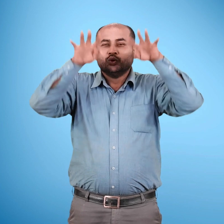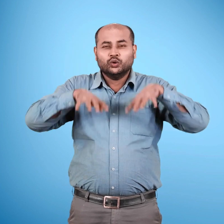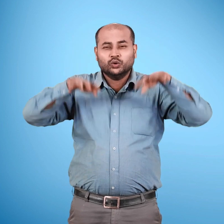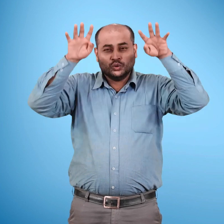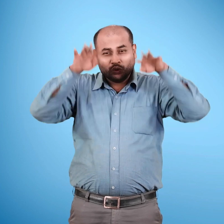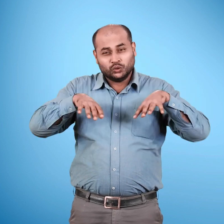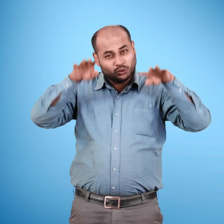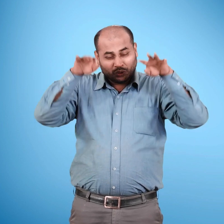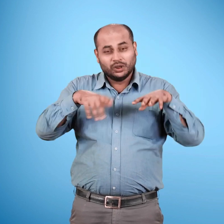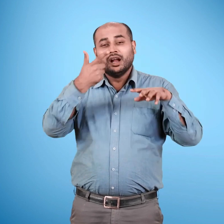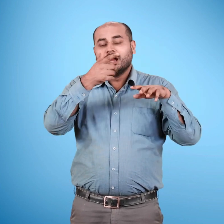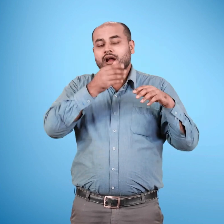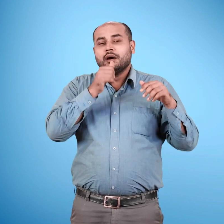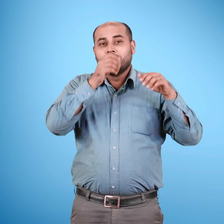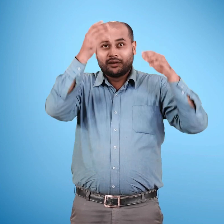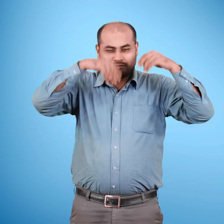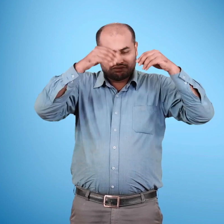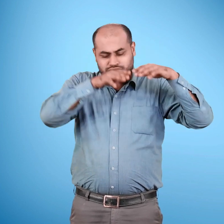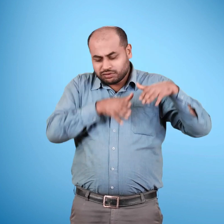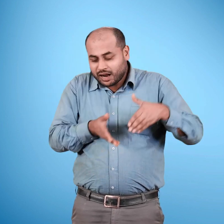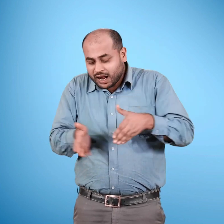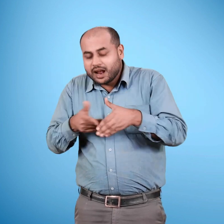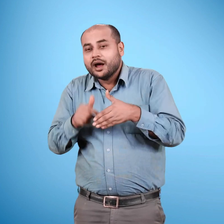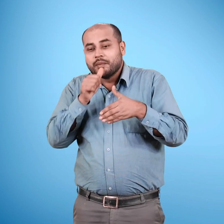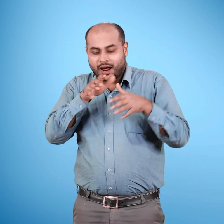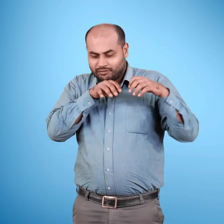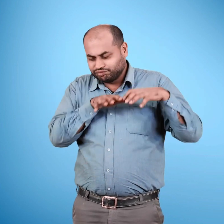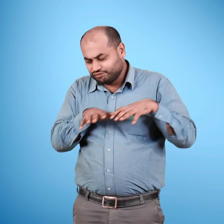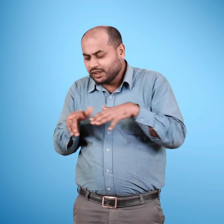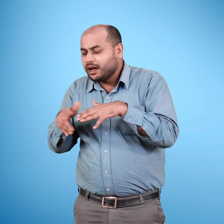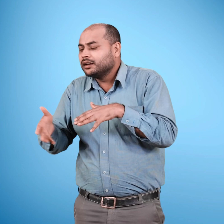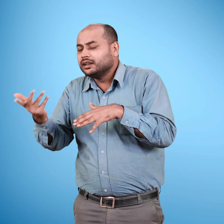replenish water in rivers, lakes,